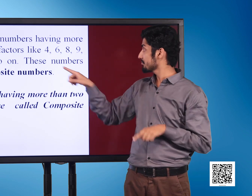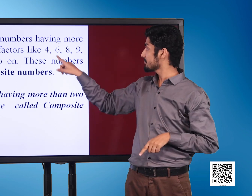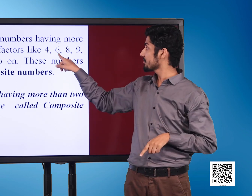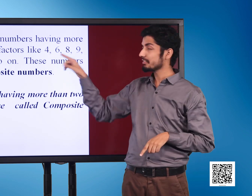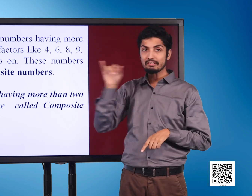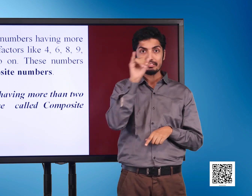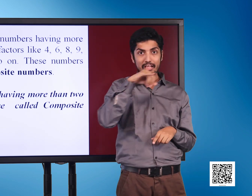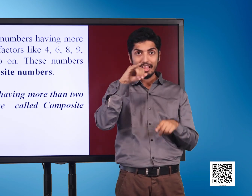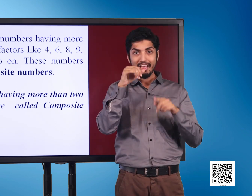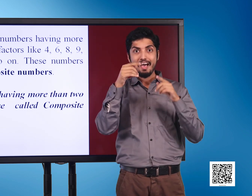6,